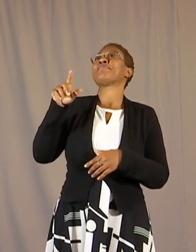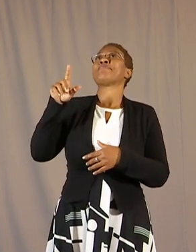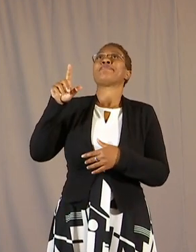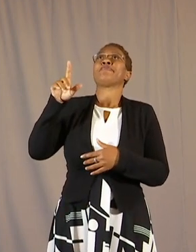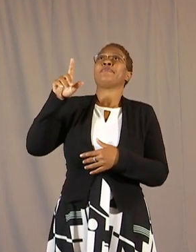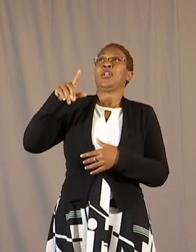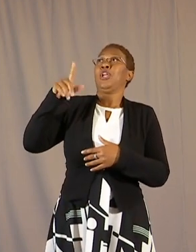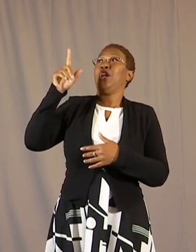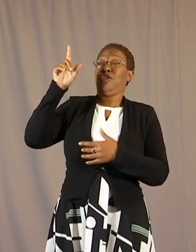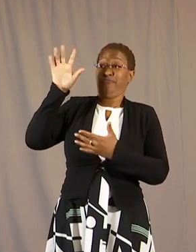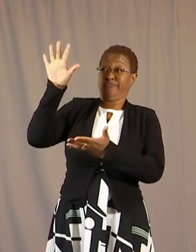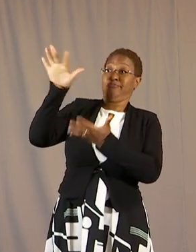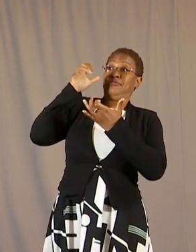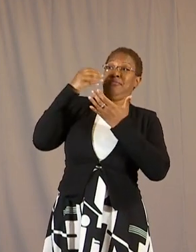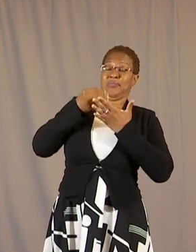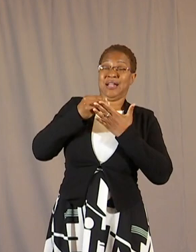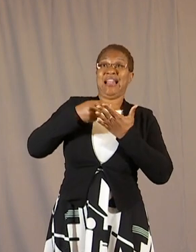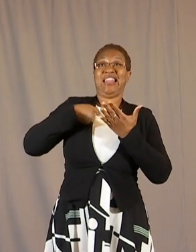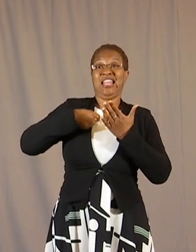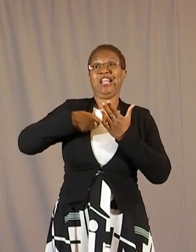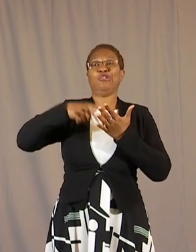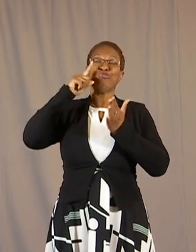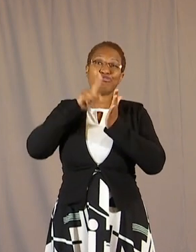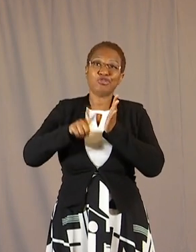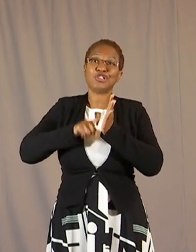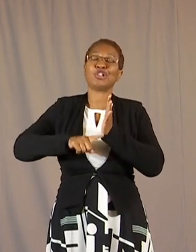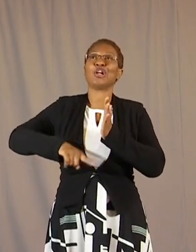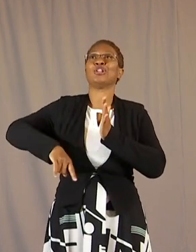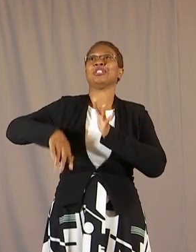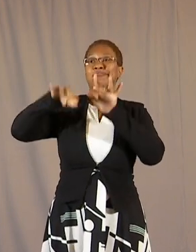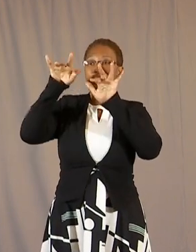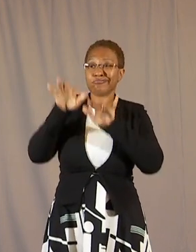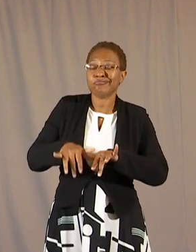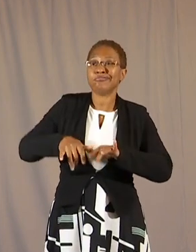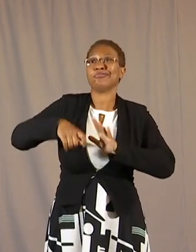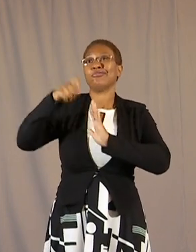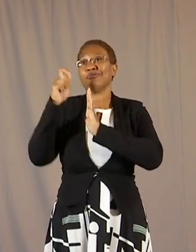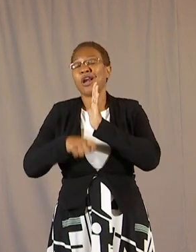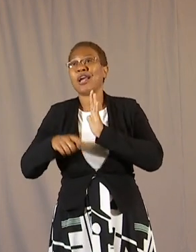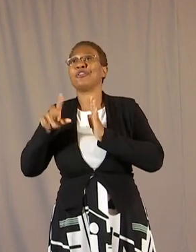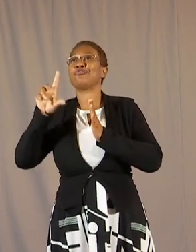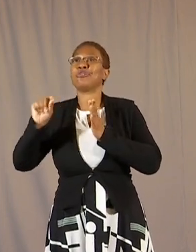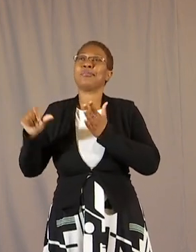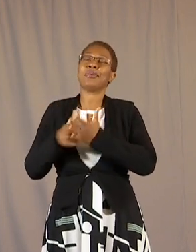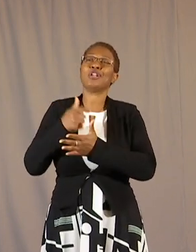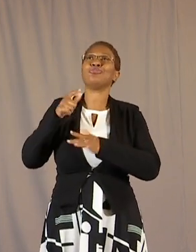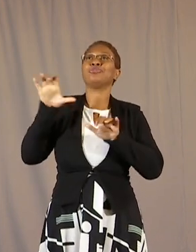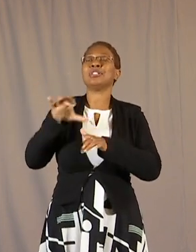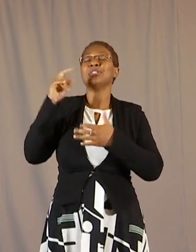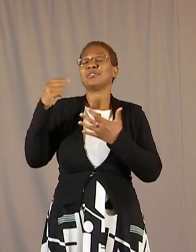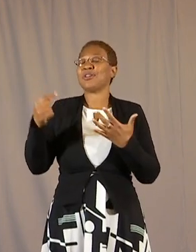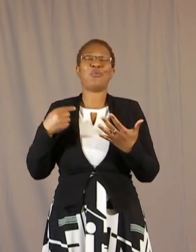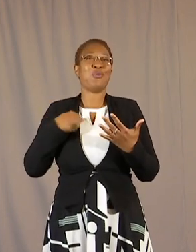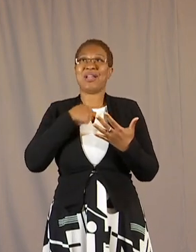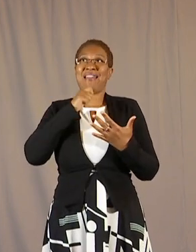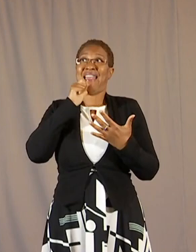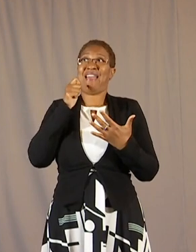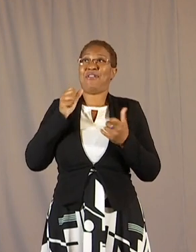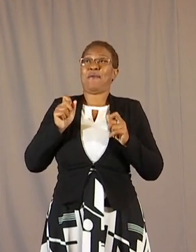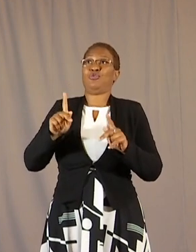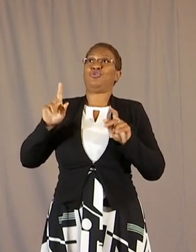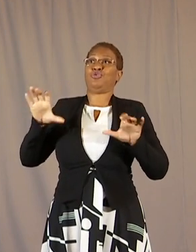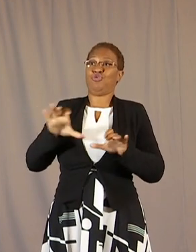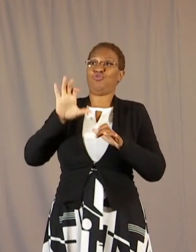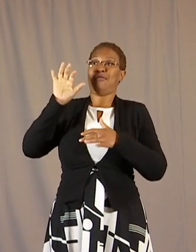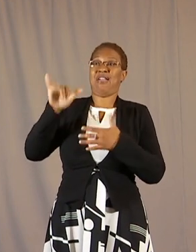had to do this. We said, okay, 5 pages. You tell us that you've already been doing this type of work. You tell us that you have partners. You tell us that you